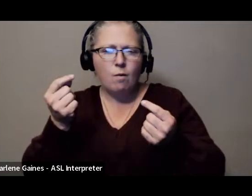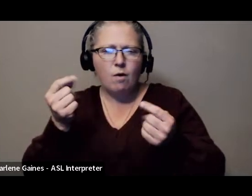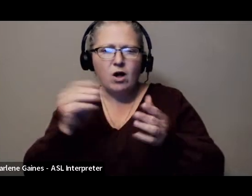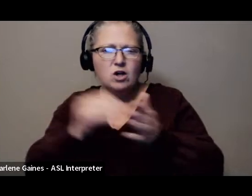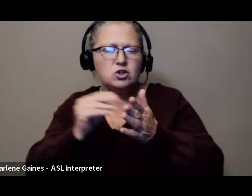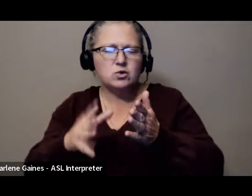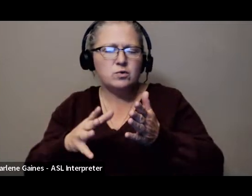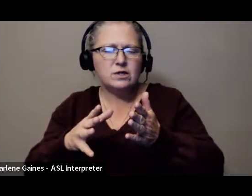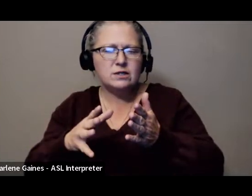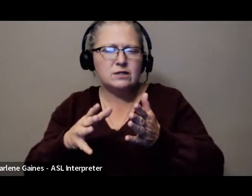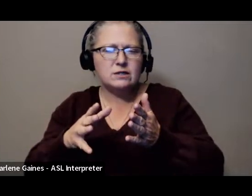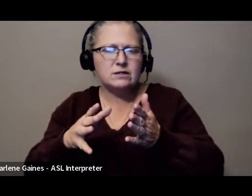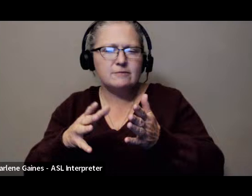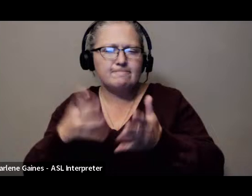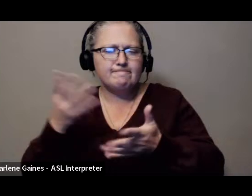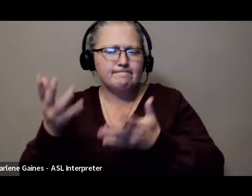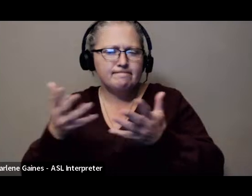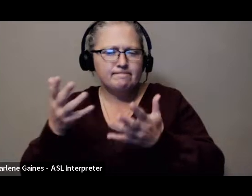with the